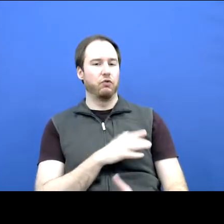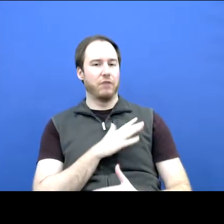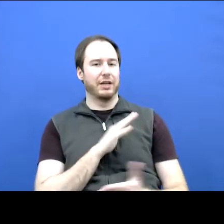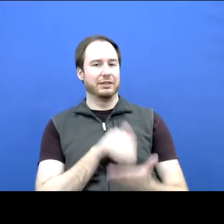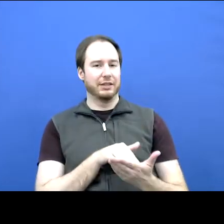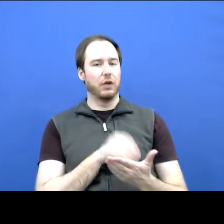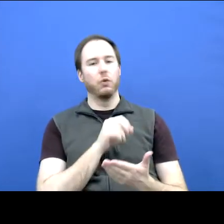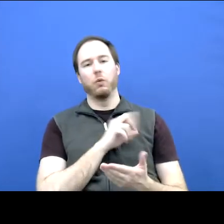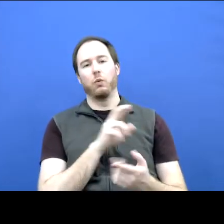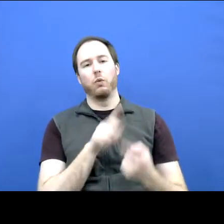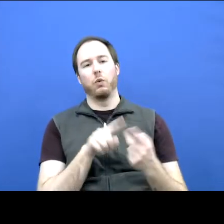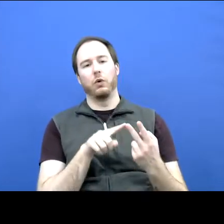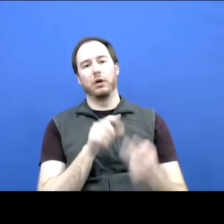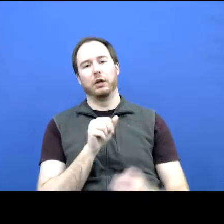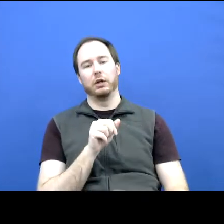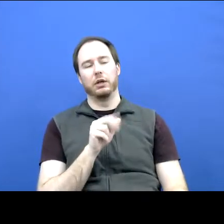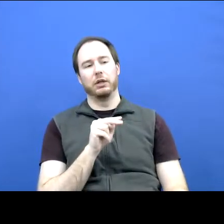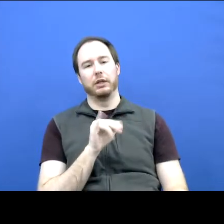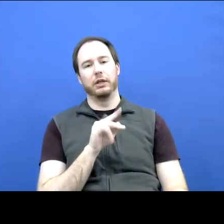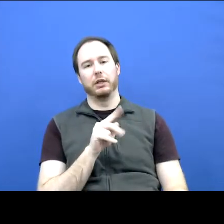center or to Anita Tikachek